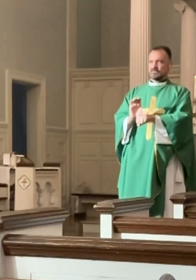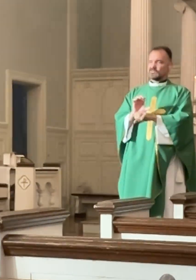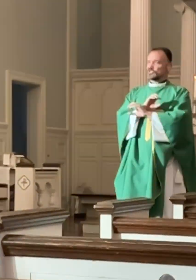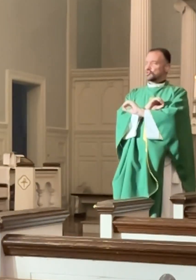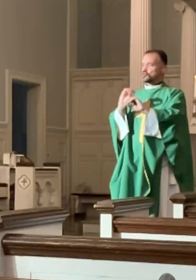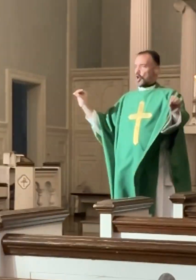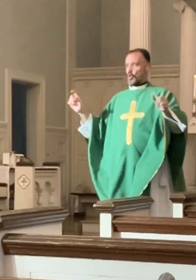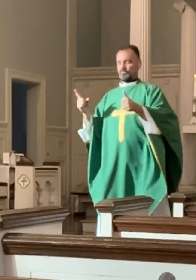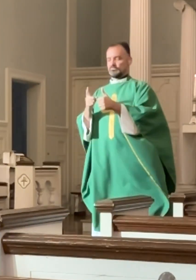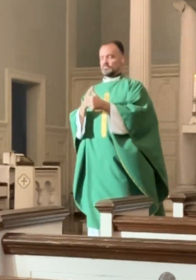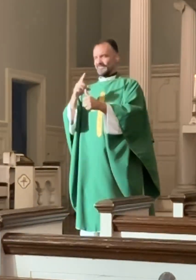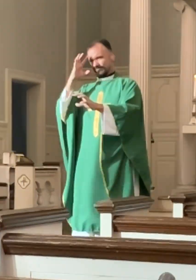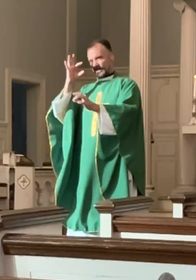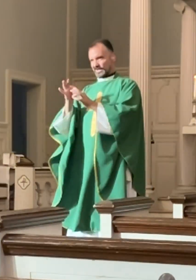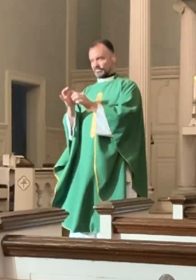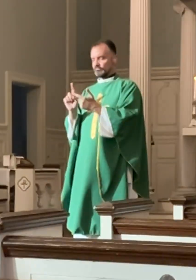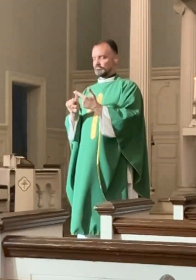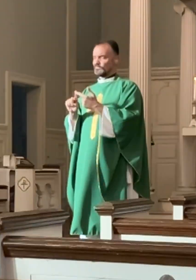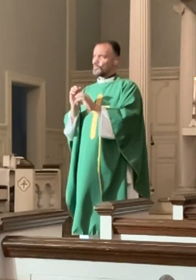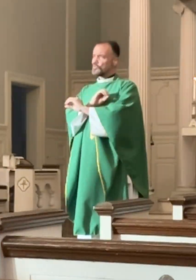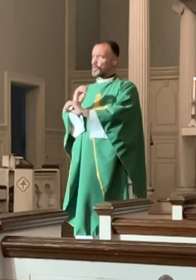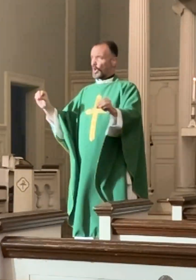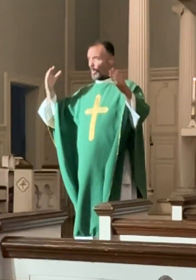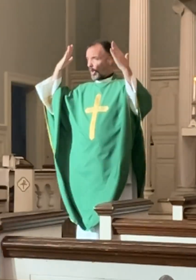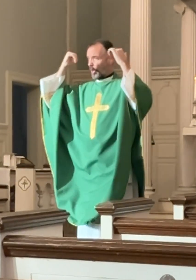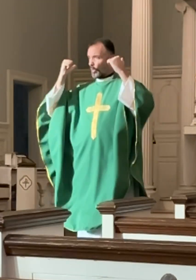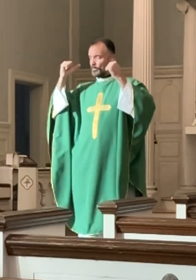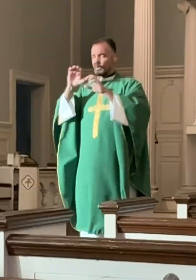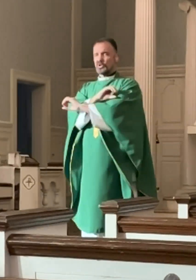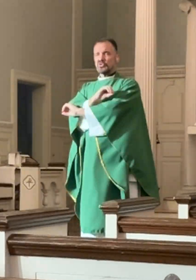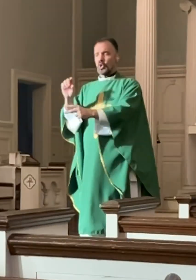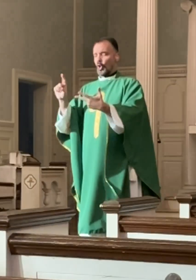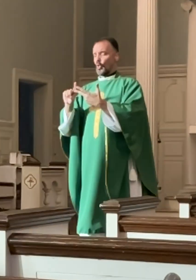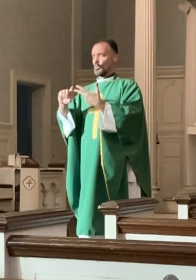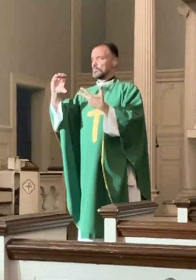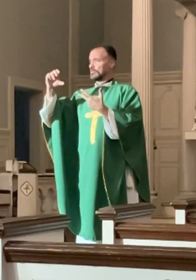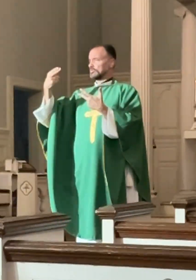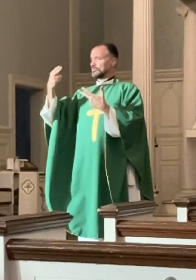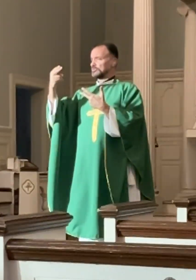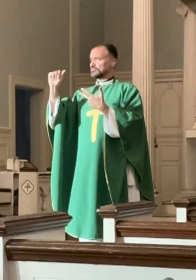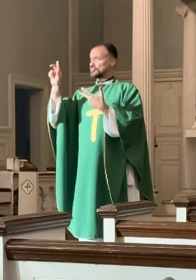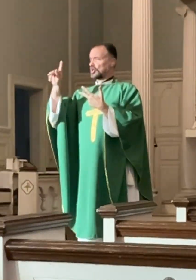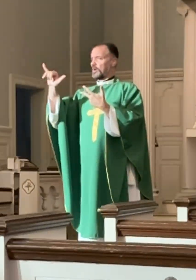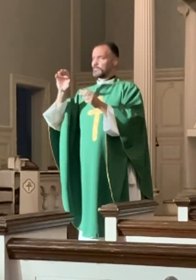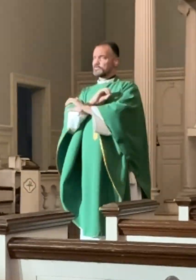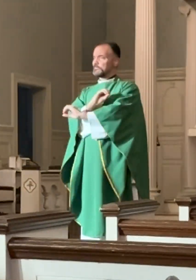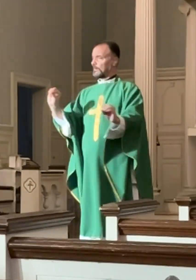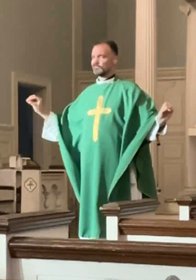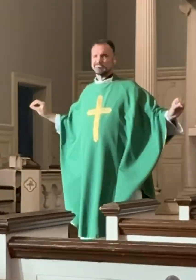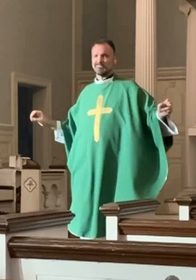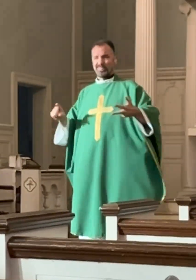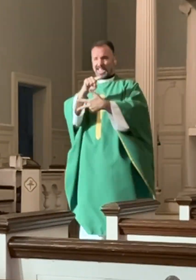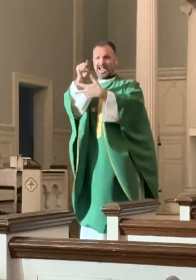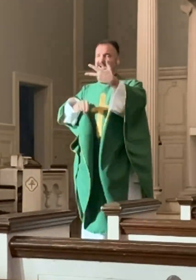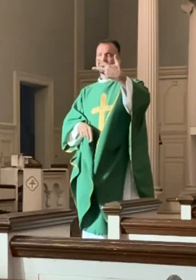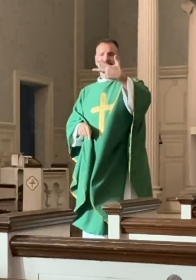And when we think about it, without the church, we wouldn't have those three things. We wouldn't have faith,